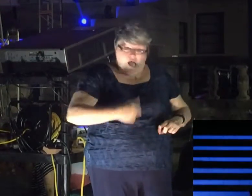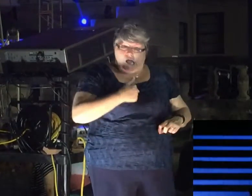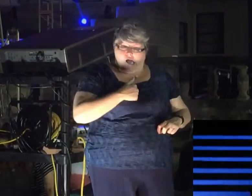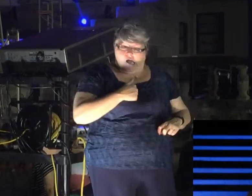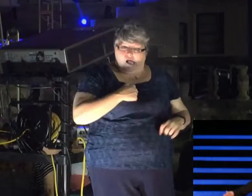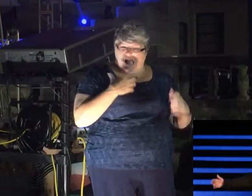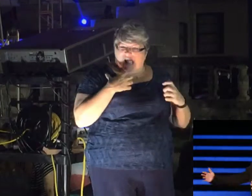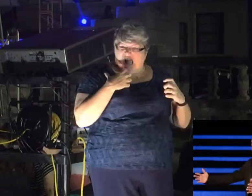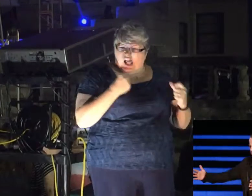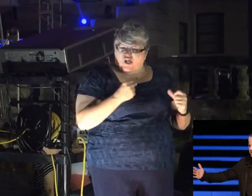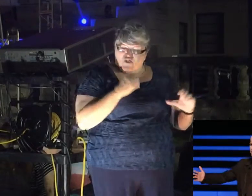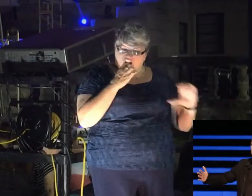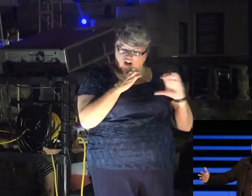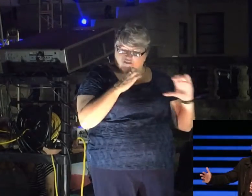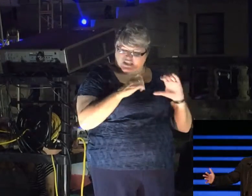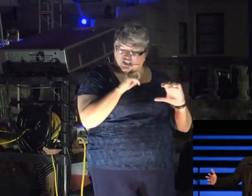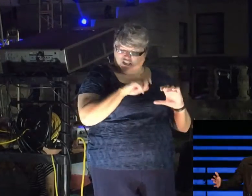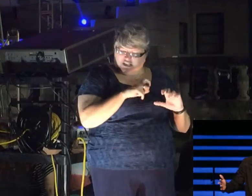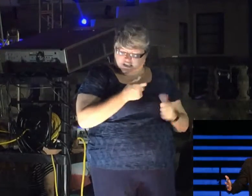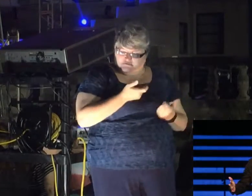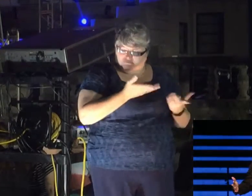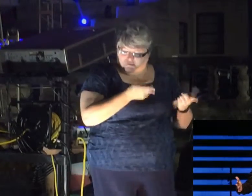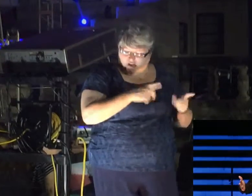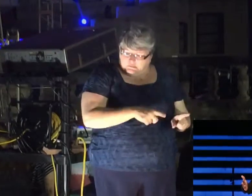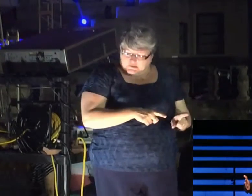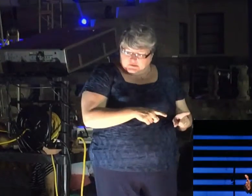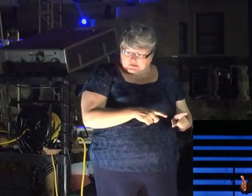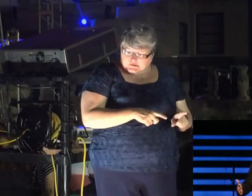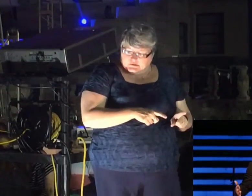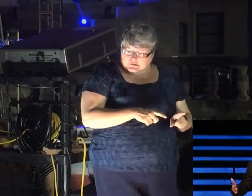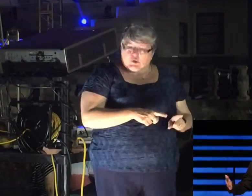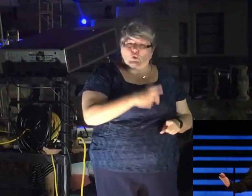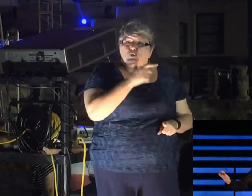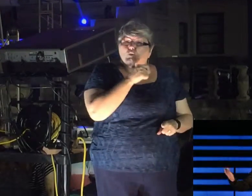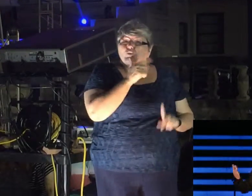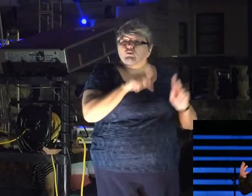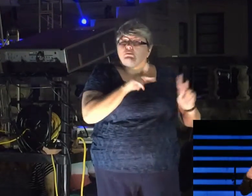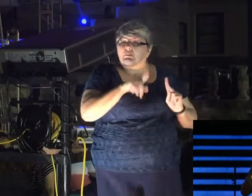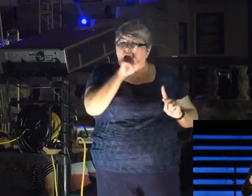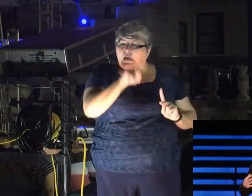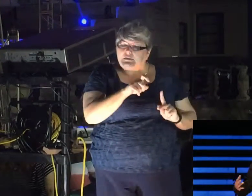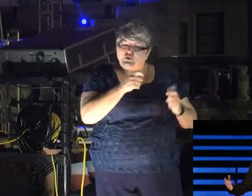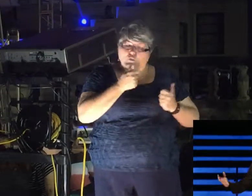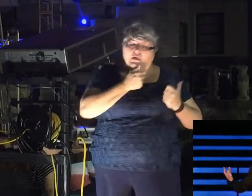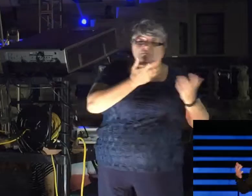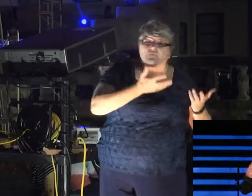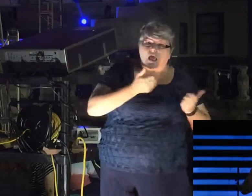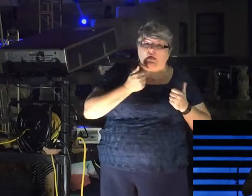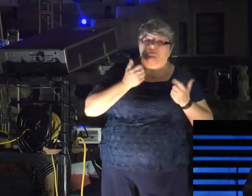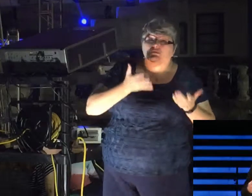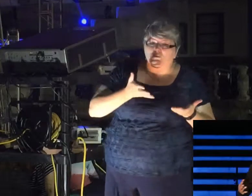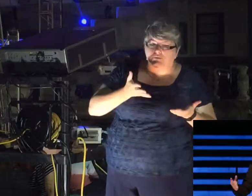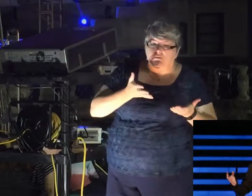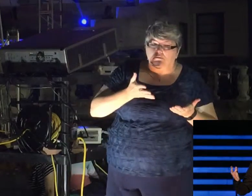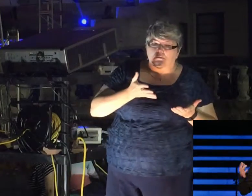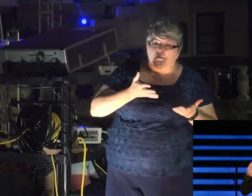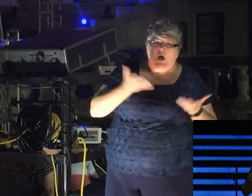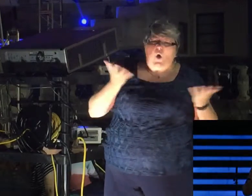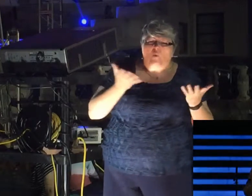say, but what are some healthy conversations that need to come in? Who are some people I need to confess